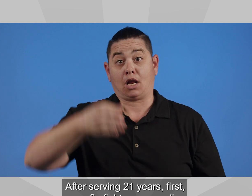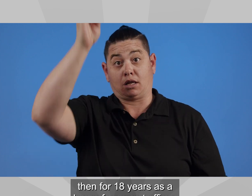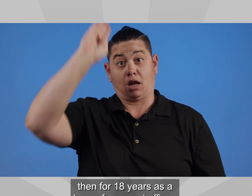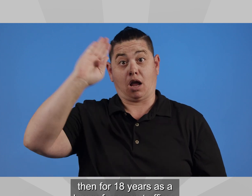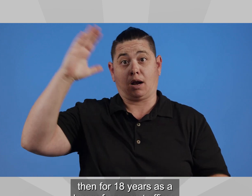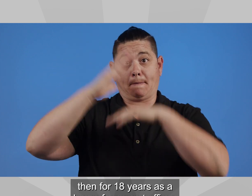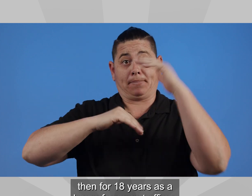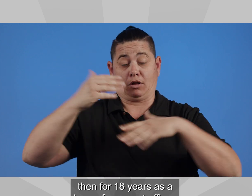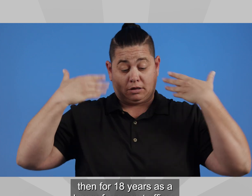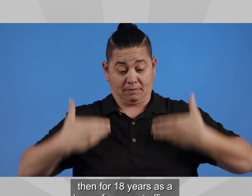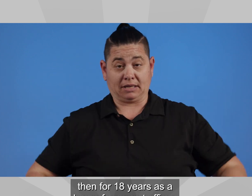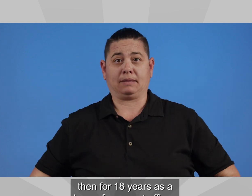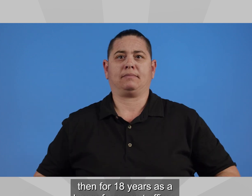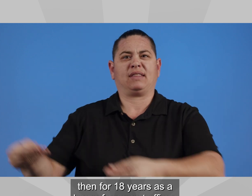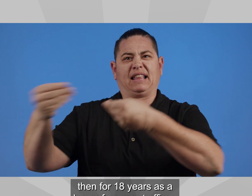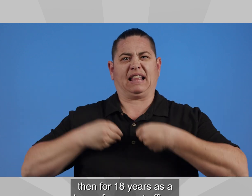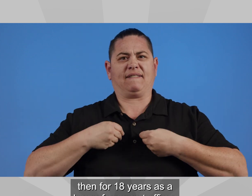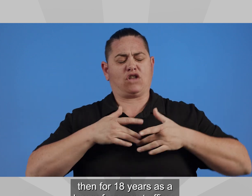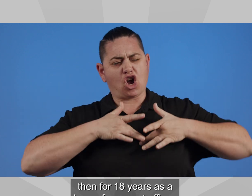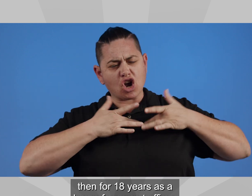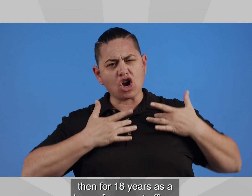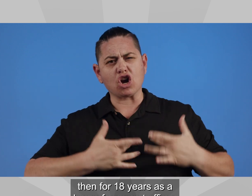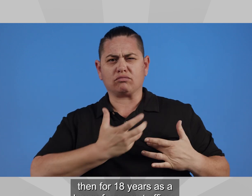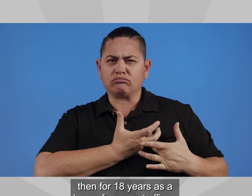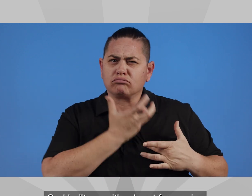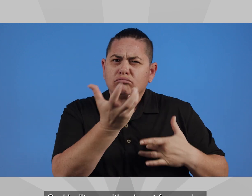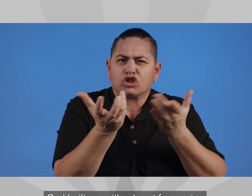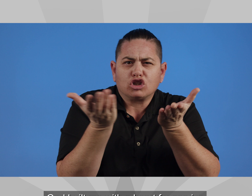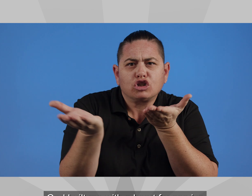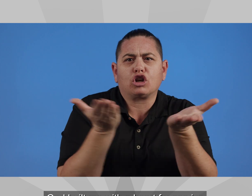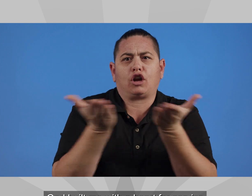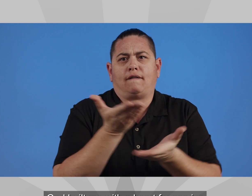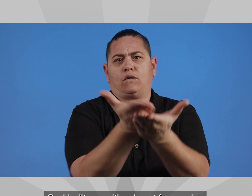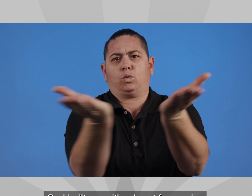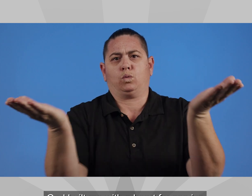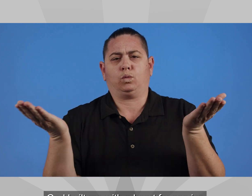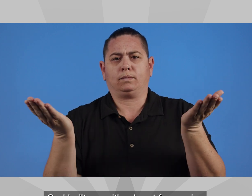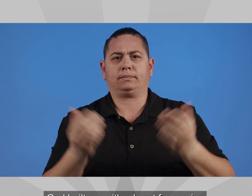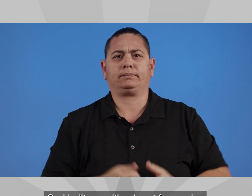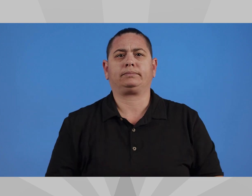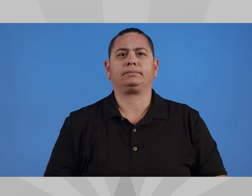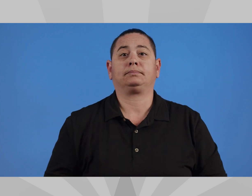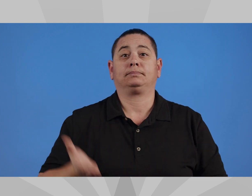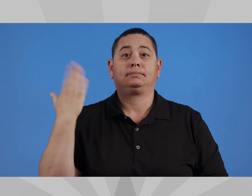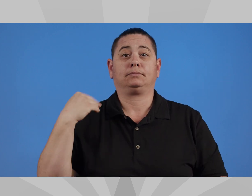paramedic, then for 18 years as a law enforcement officer, God built me with a heart for